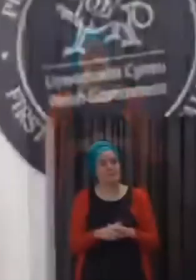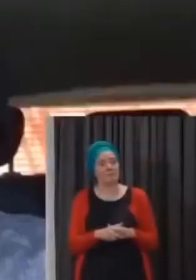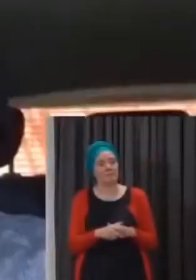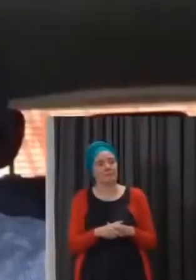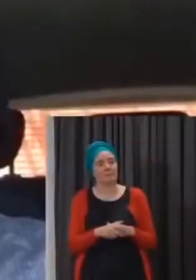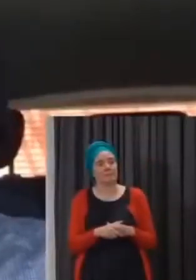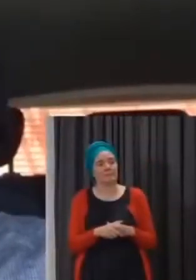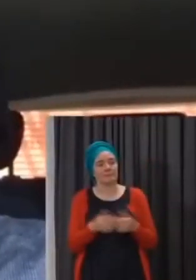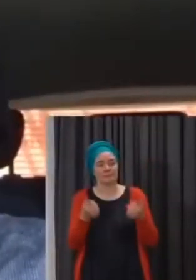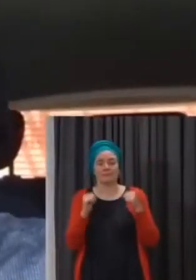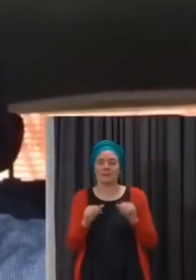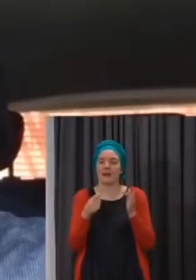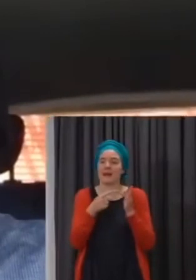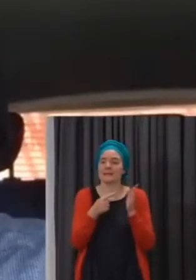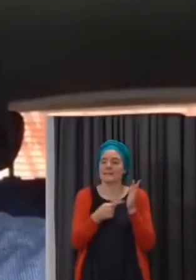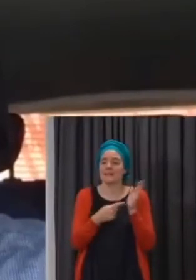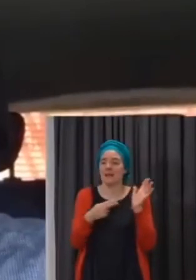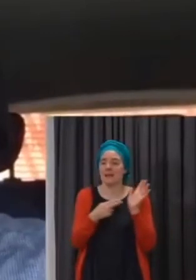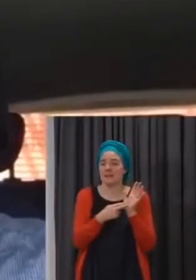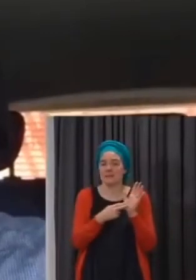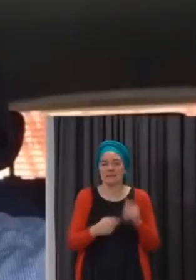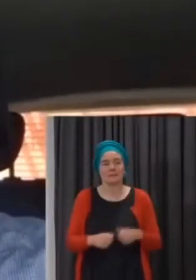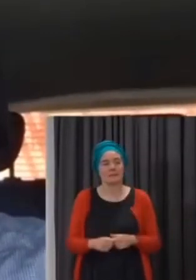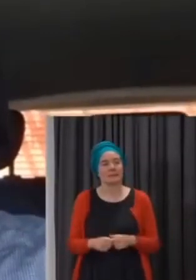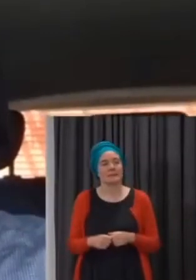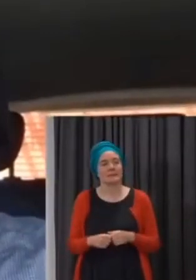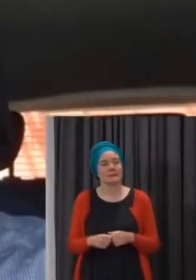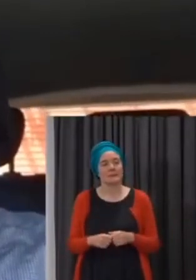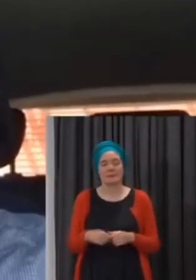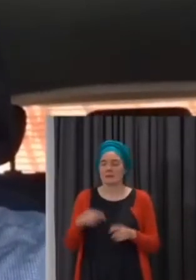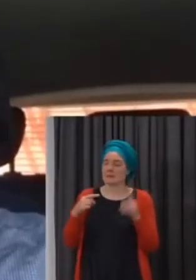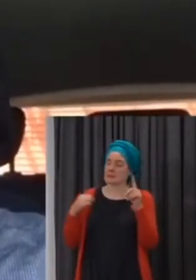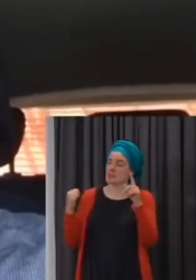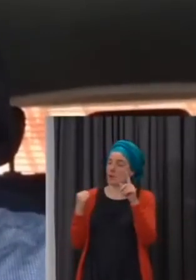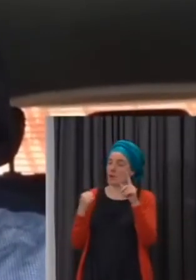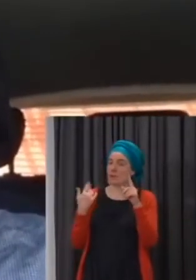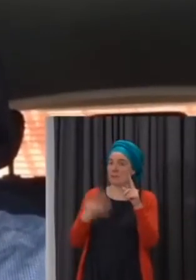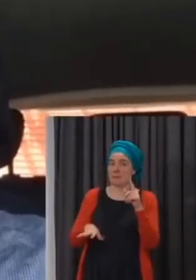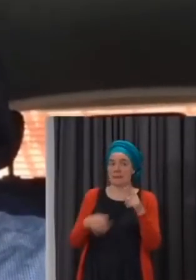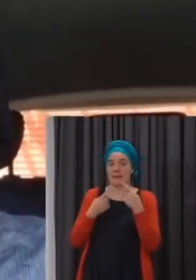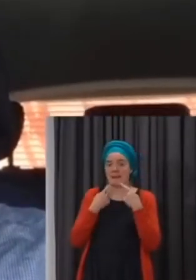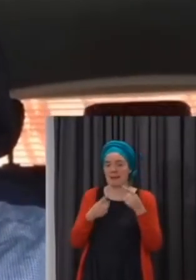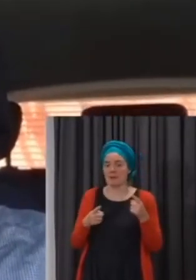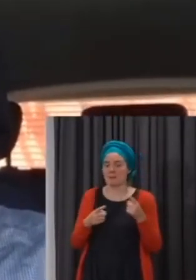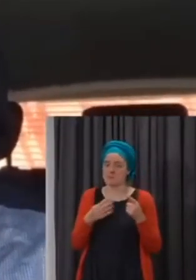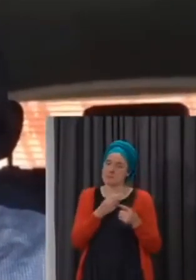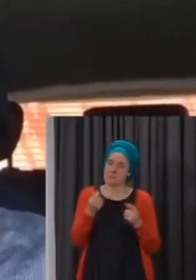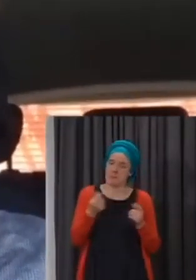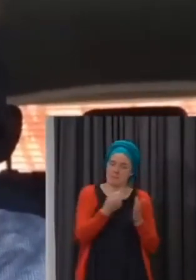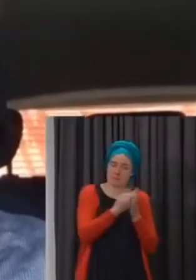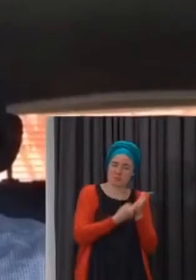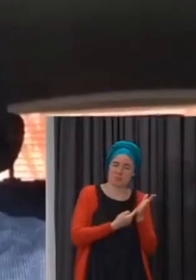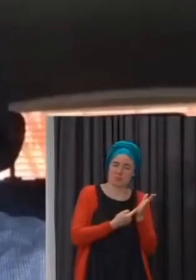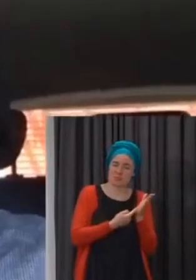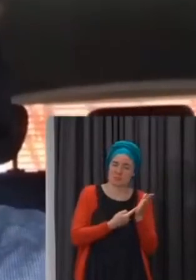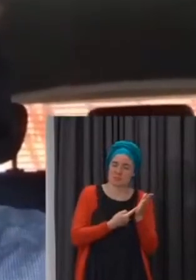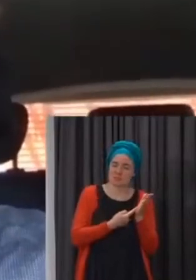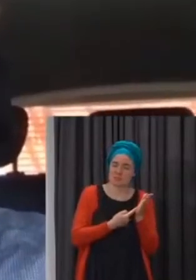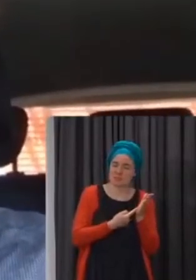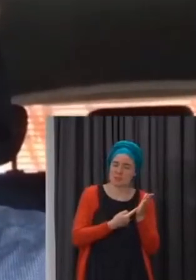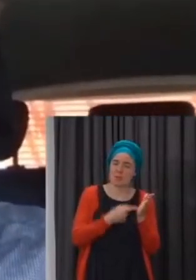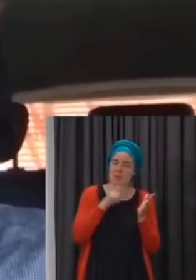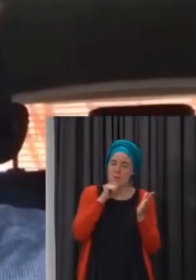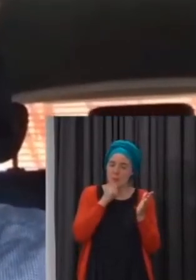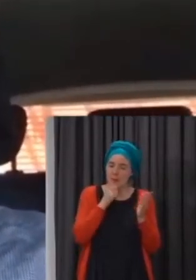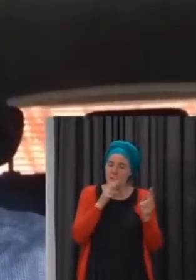Thank you, Dr. Goodall. Scotland have just announced that they are going to be easing some restrictions outside from a week